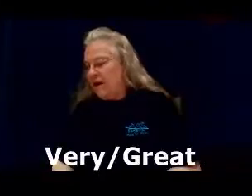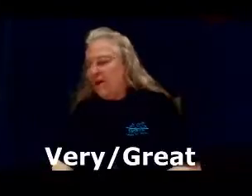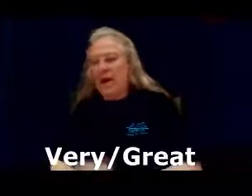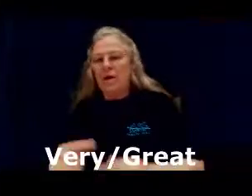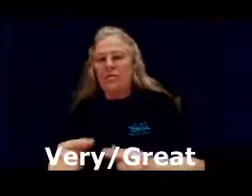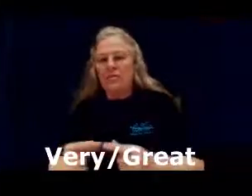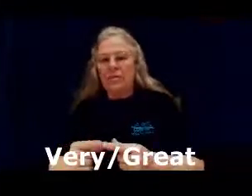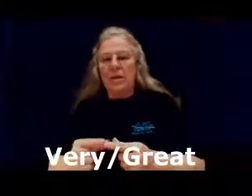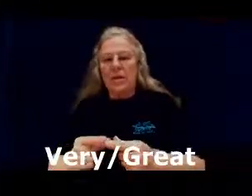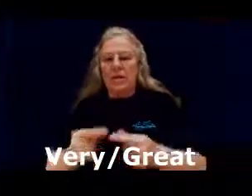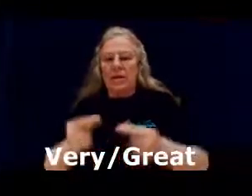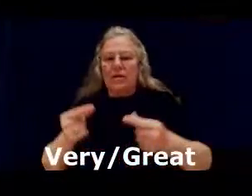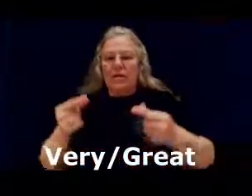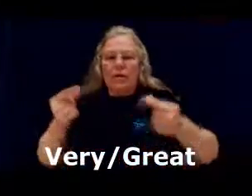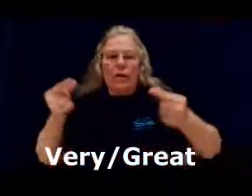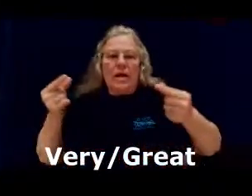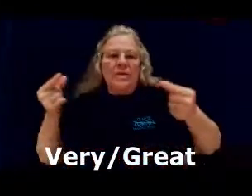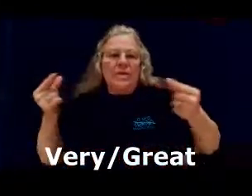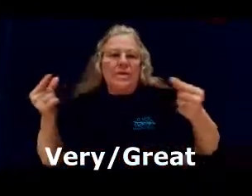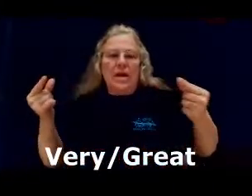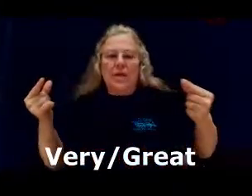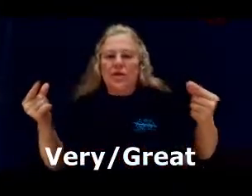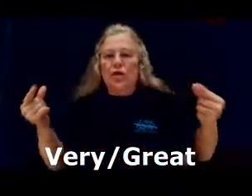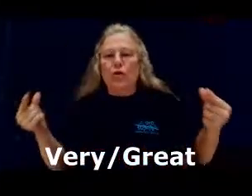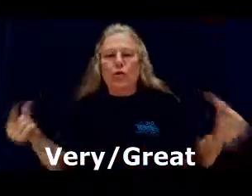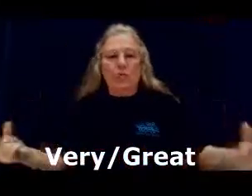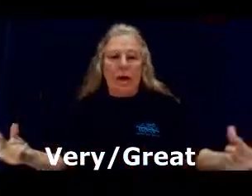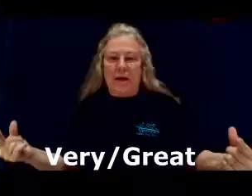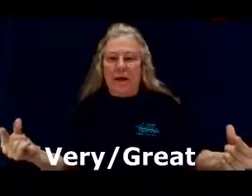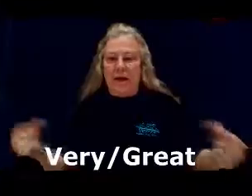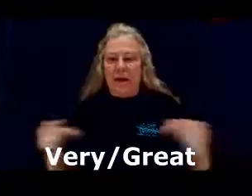Very, and that word is the same as great, and